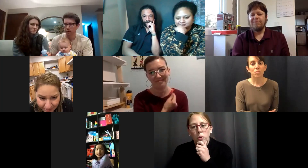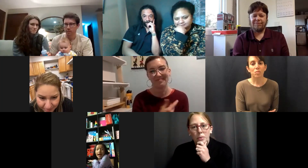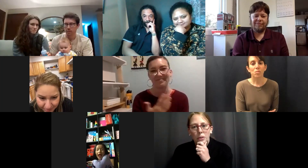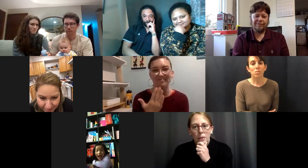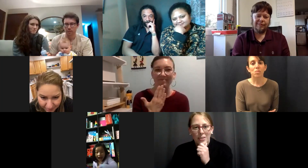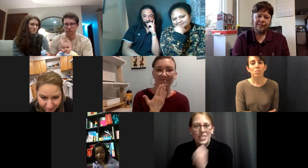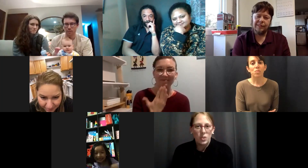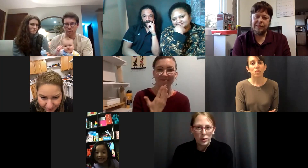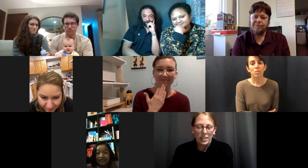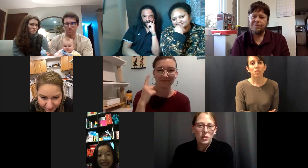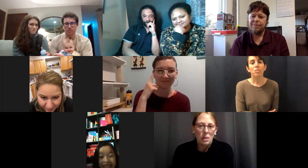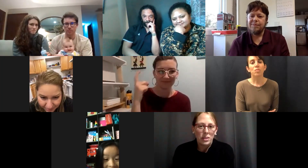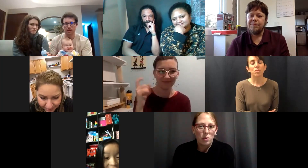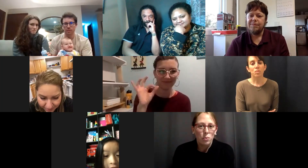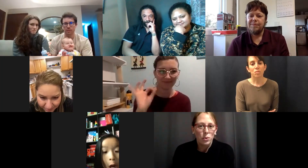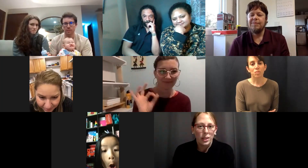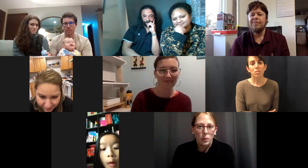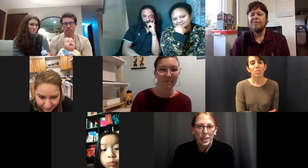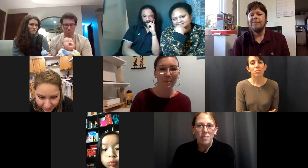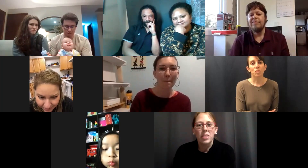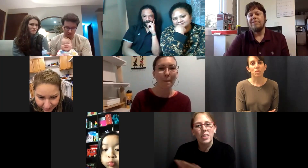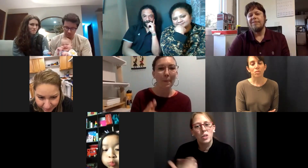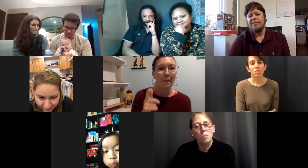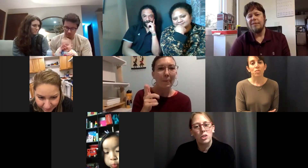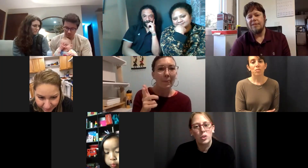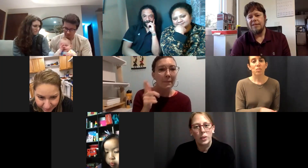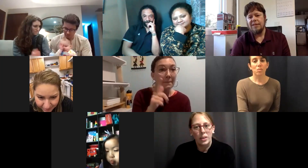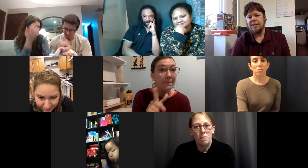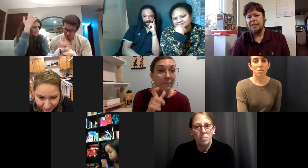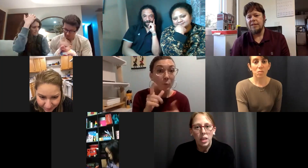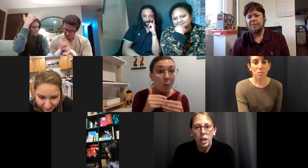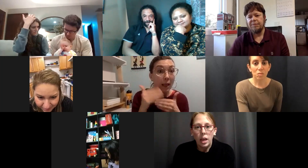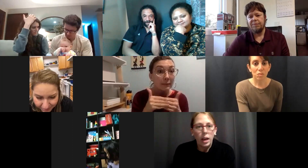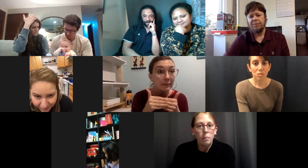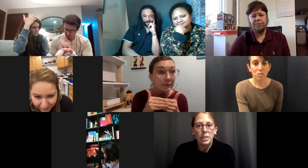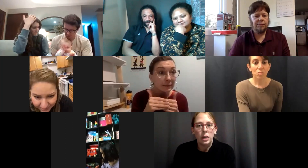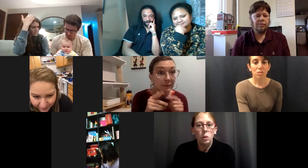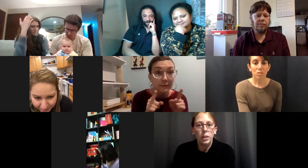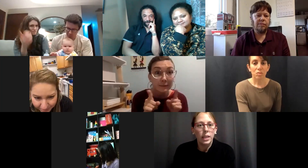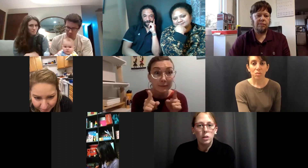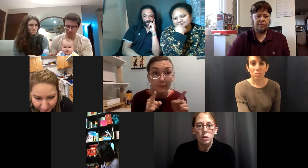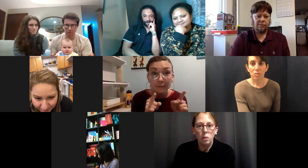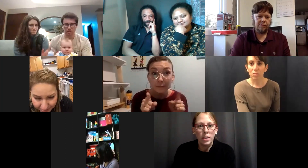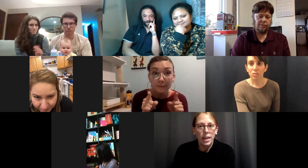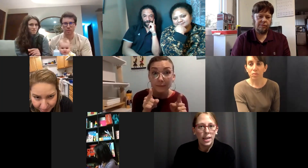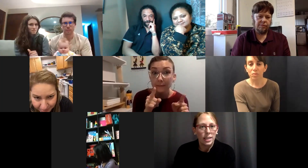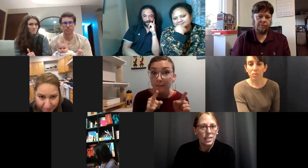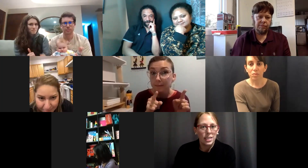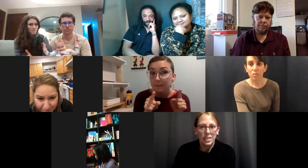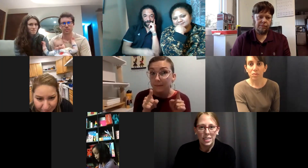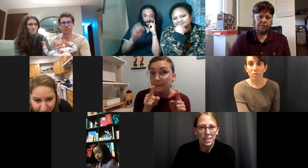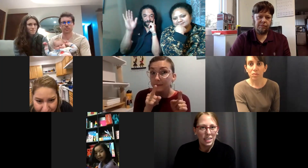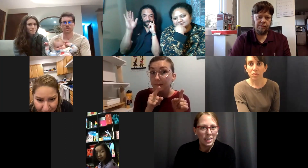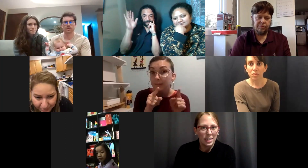in the program in 2003, so time has gone really quick. Thank you so much, Jonah. Let's see, who would like to go